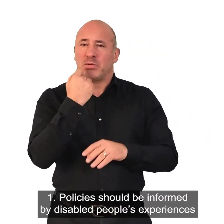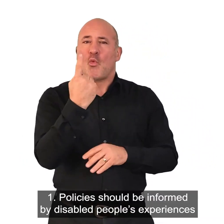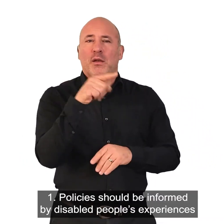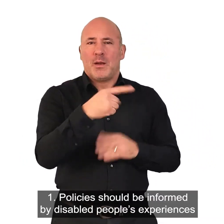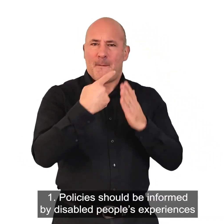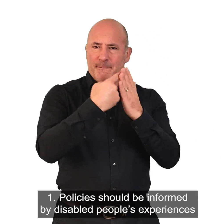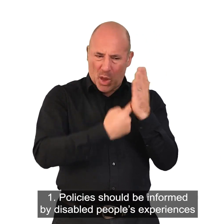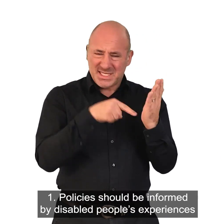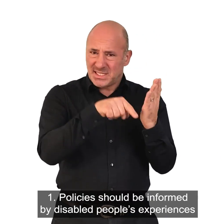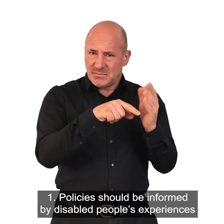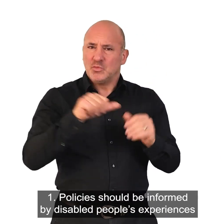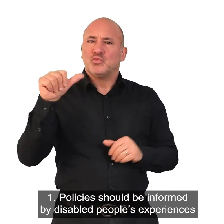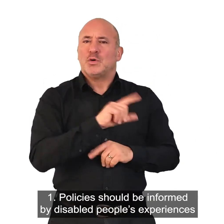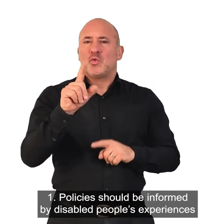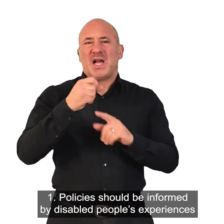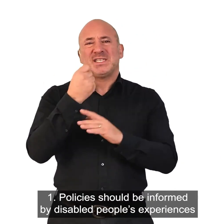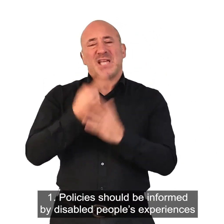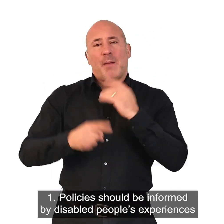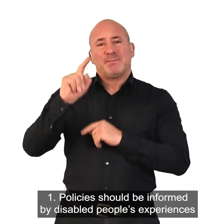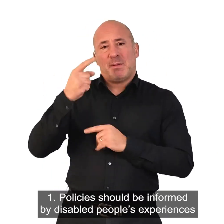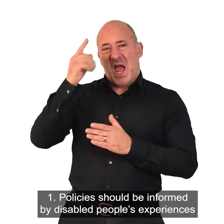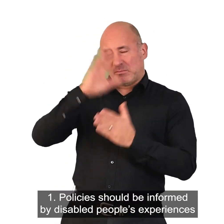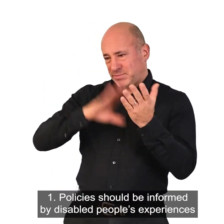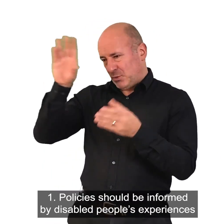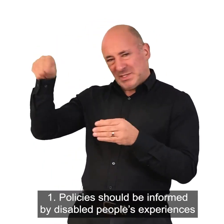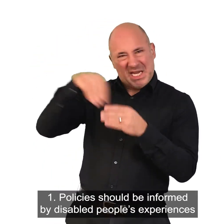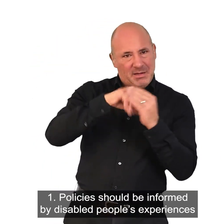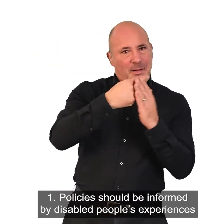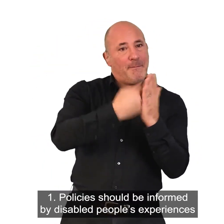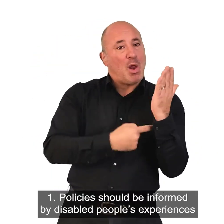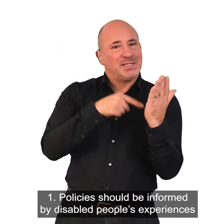One, policies should be informed by disabled people's experiences.